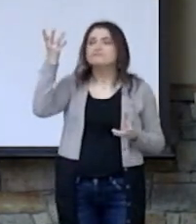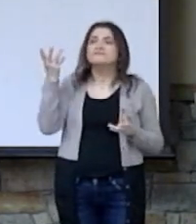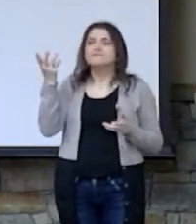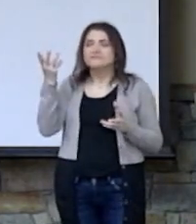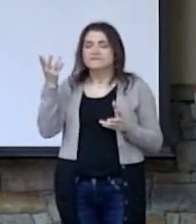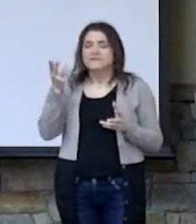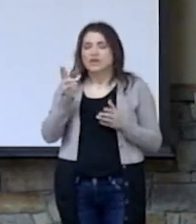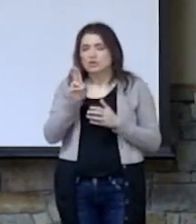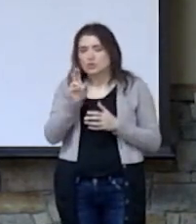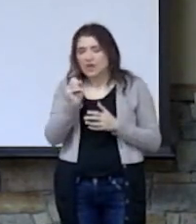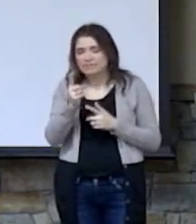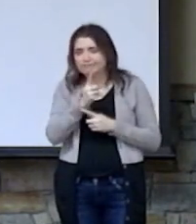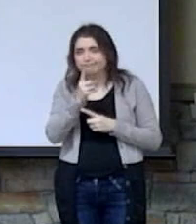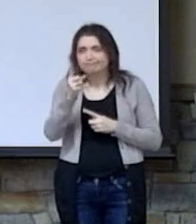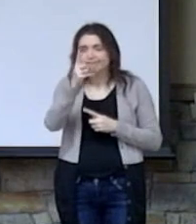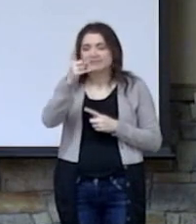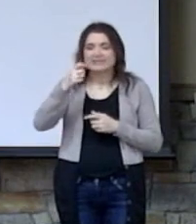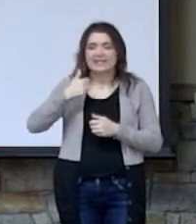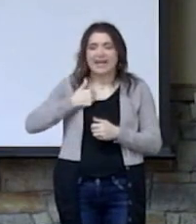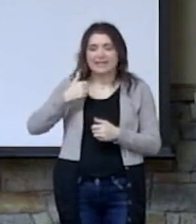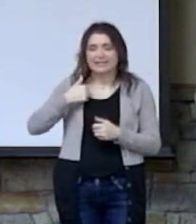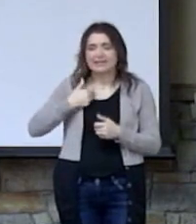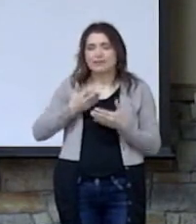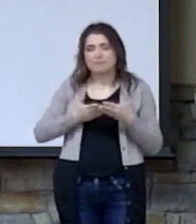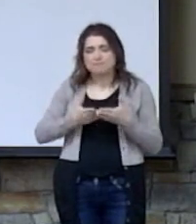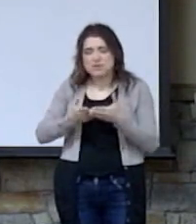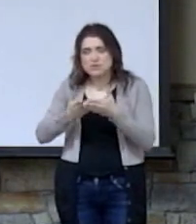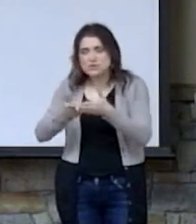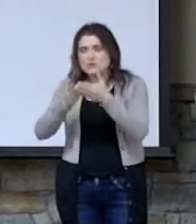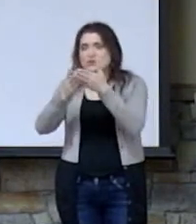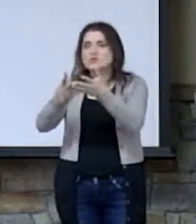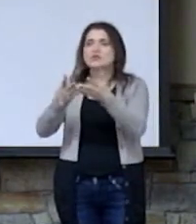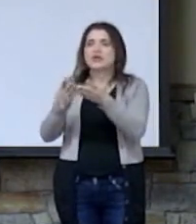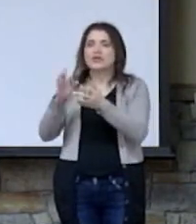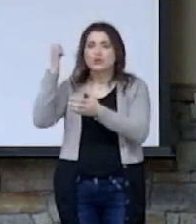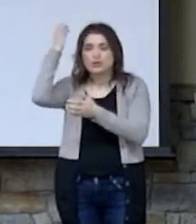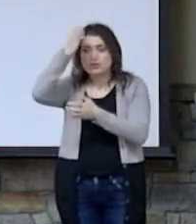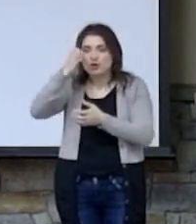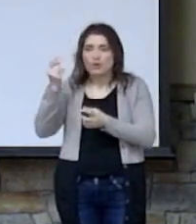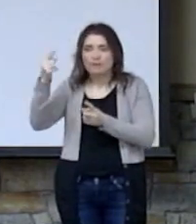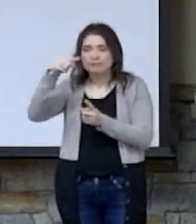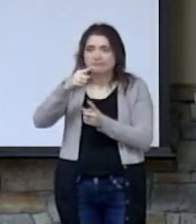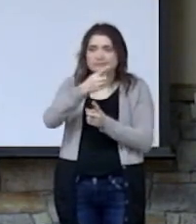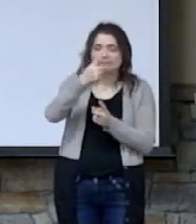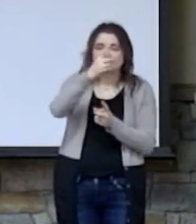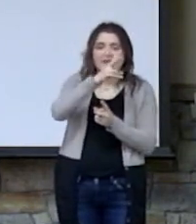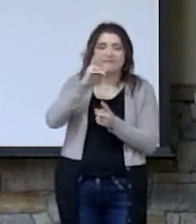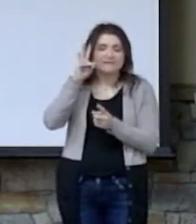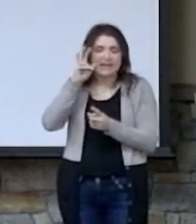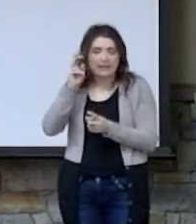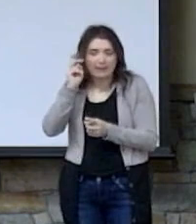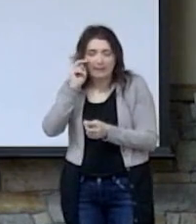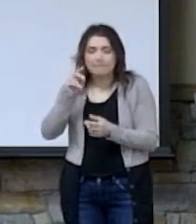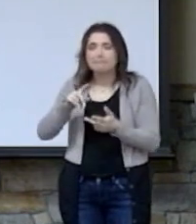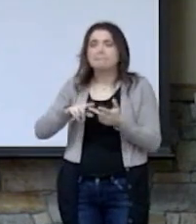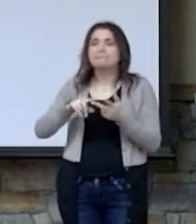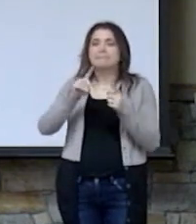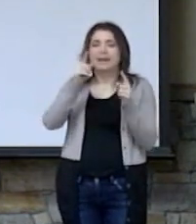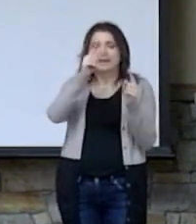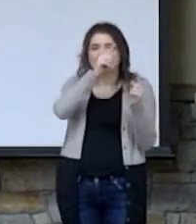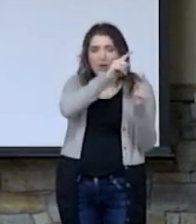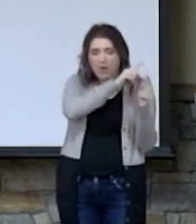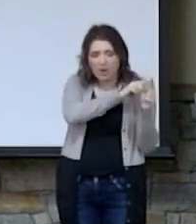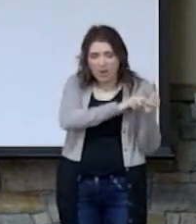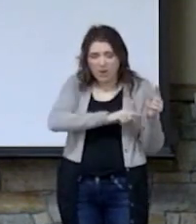boat, made it through Europe, made it through Vietnam and other areas, and eventually ended up right back where he